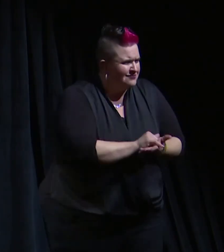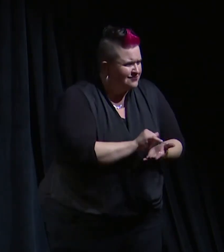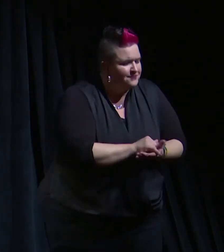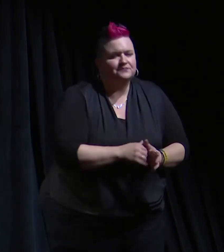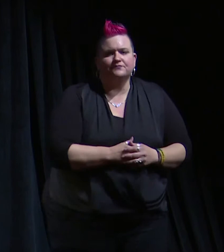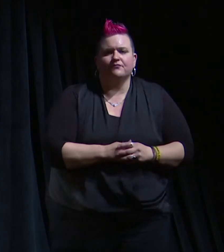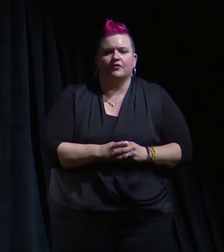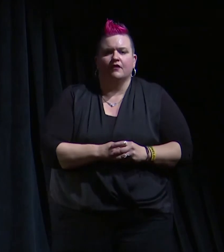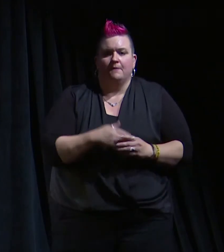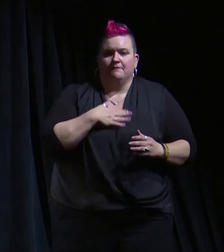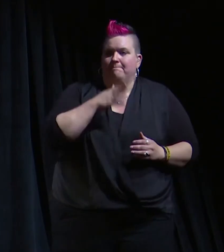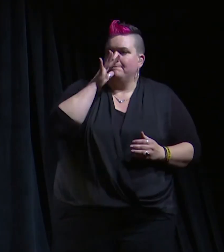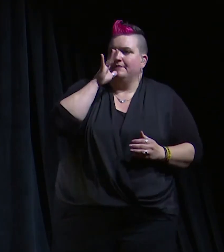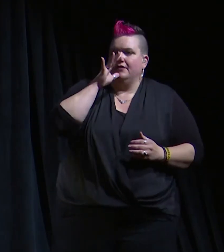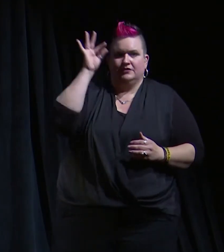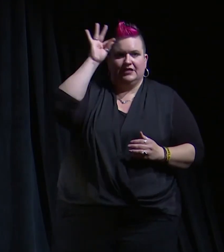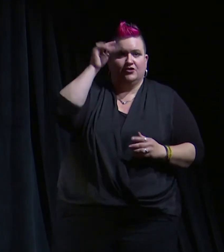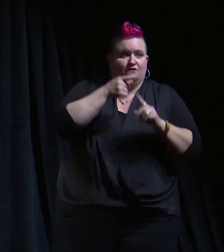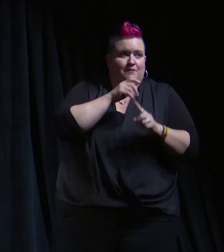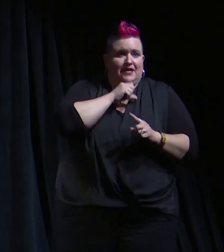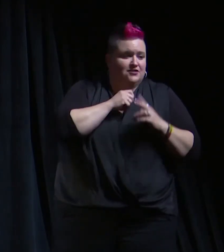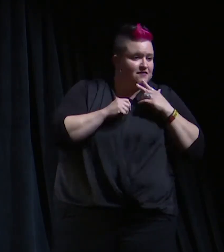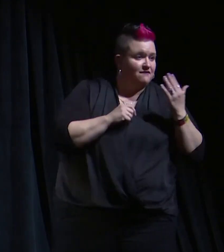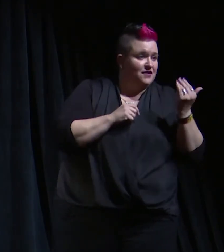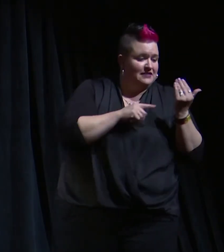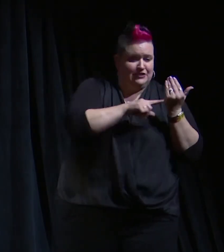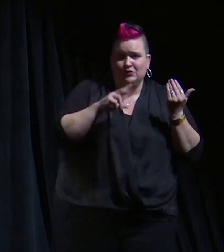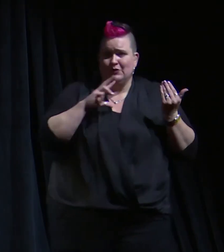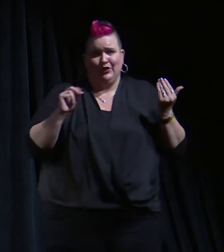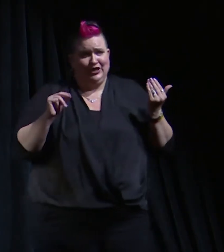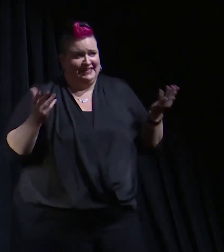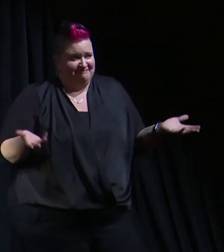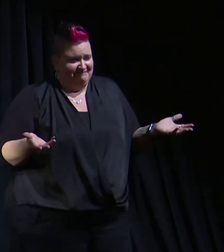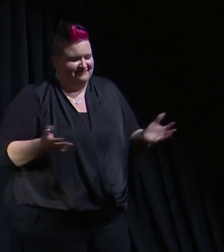My mother didn't know where I was from 15 to 30.